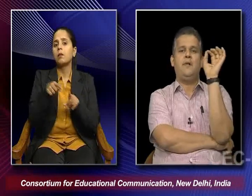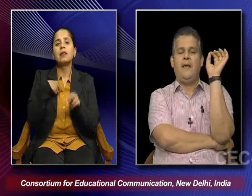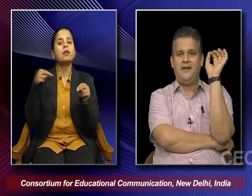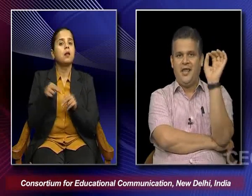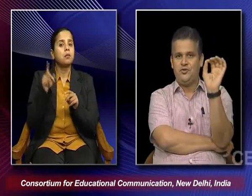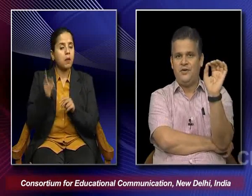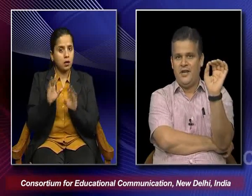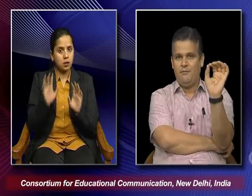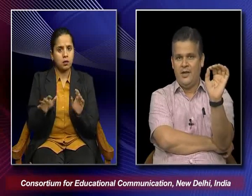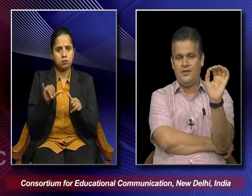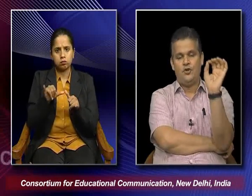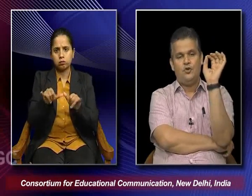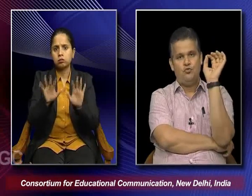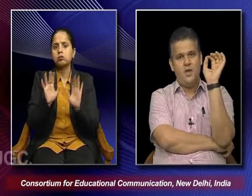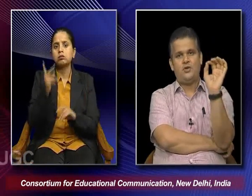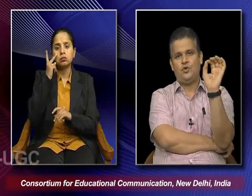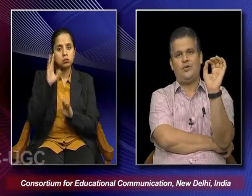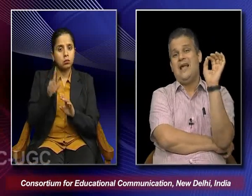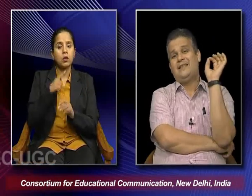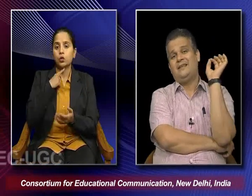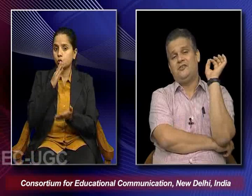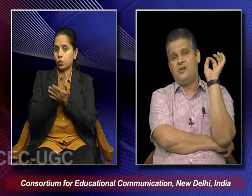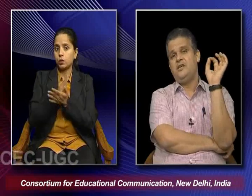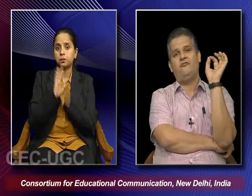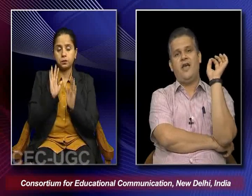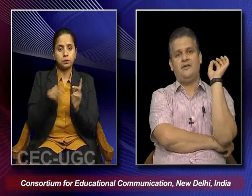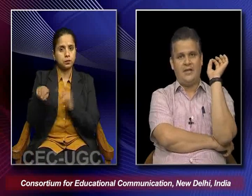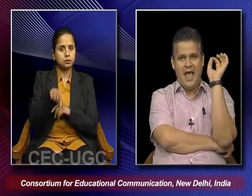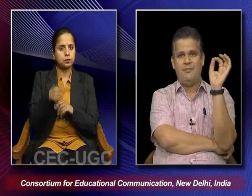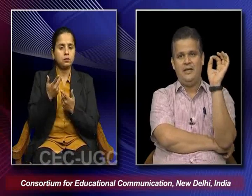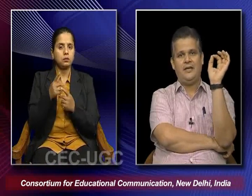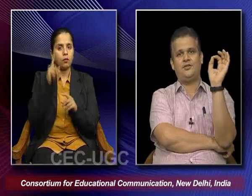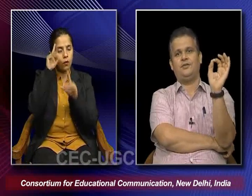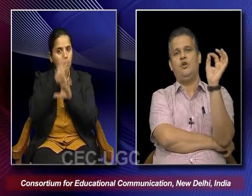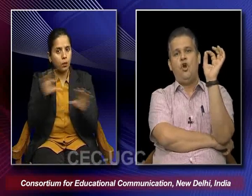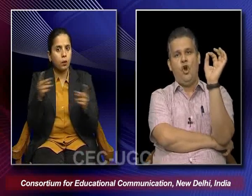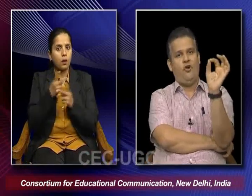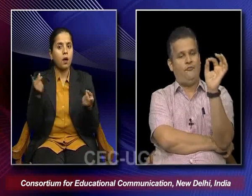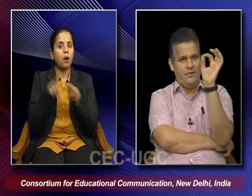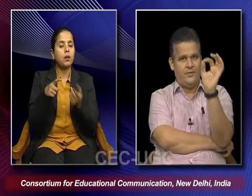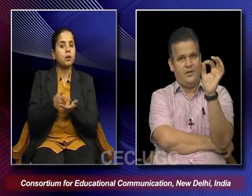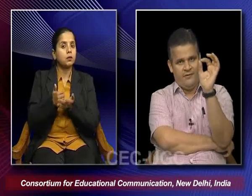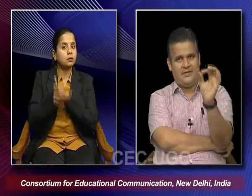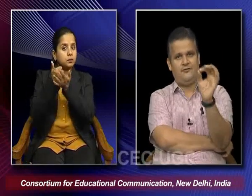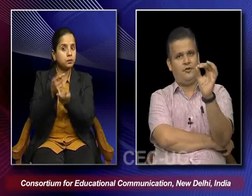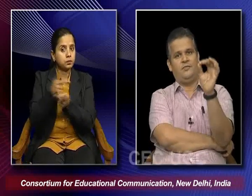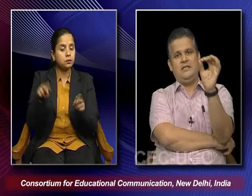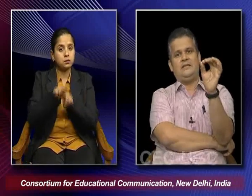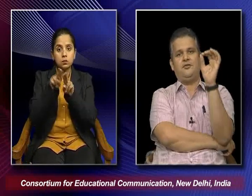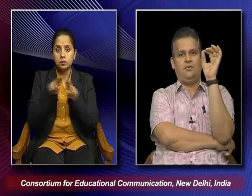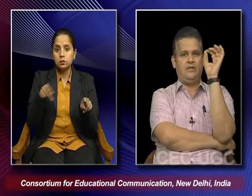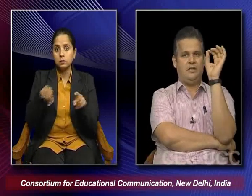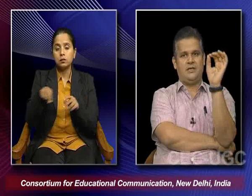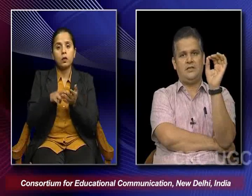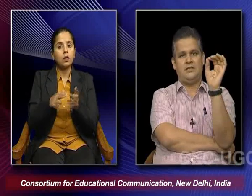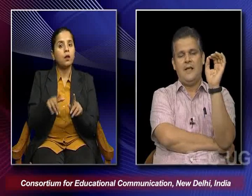have arrangement in place to make sure that the relief and rehabilitation of people affected from these